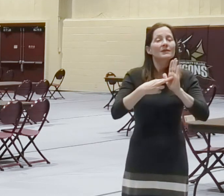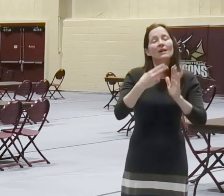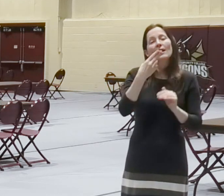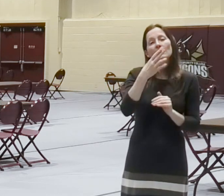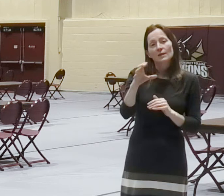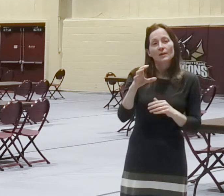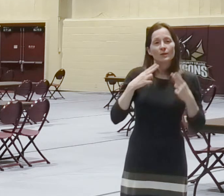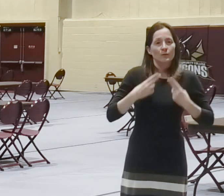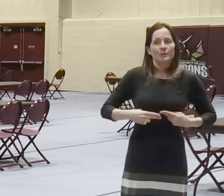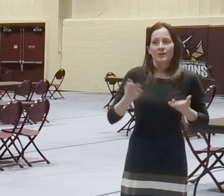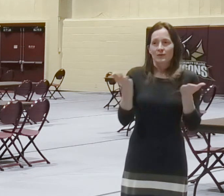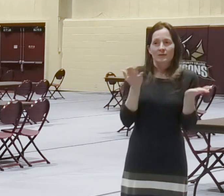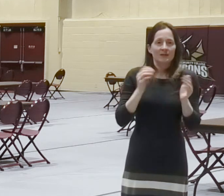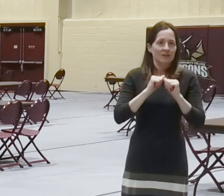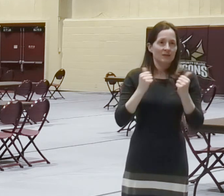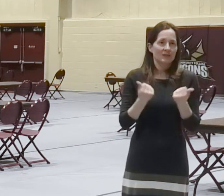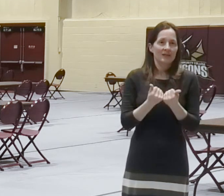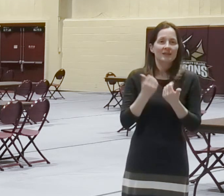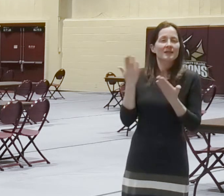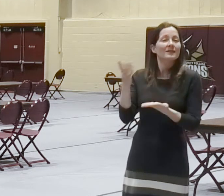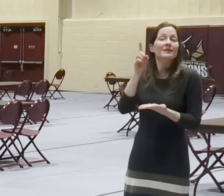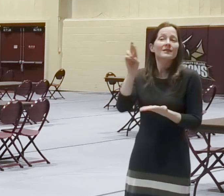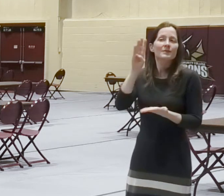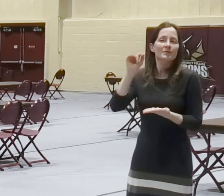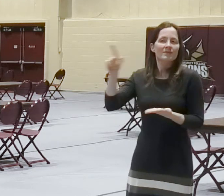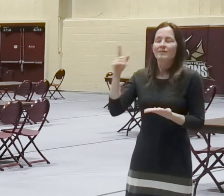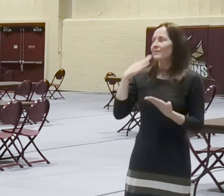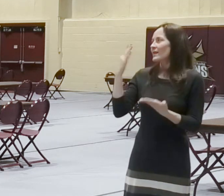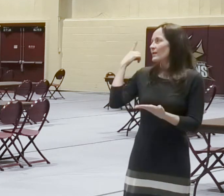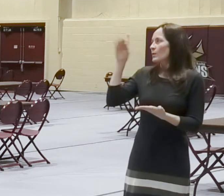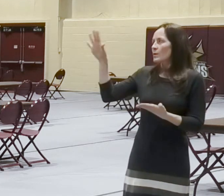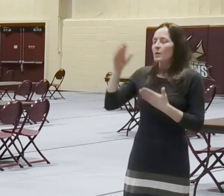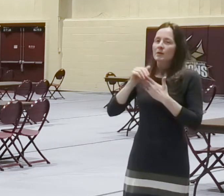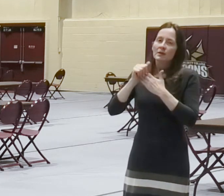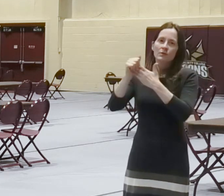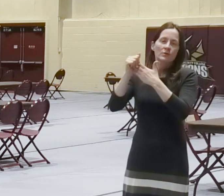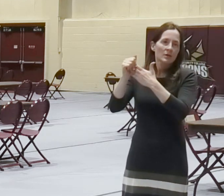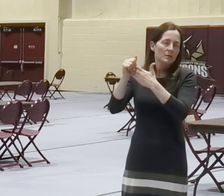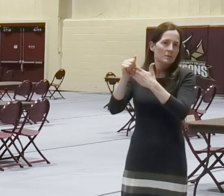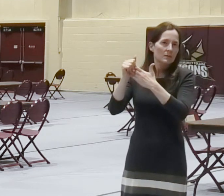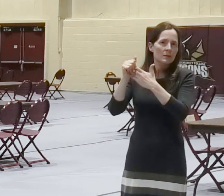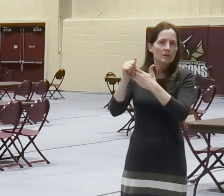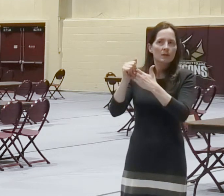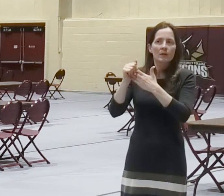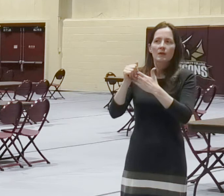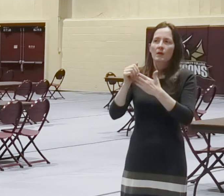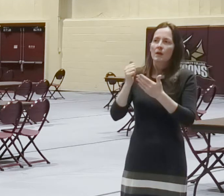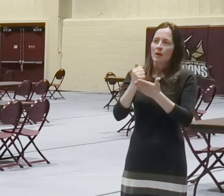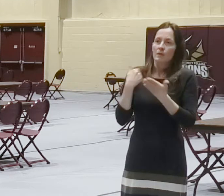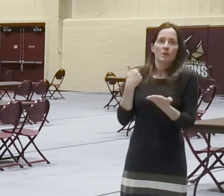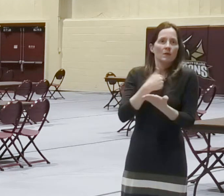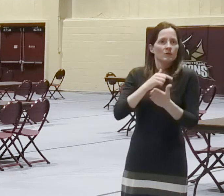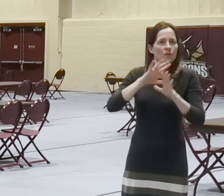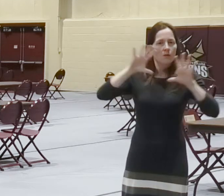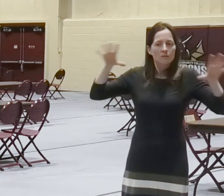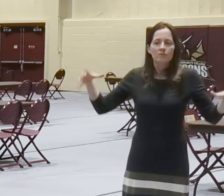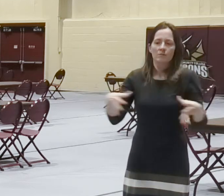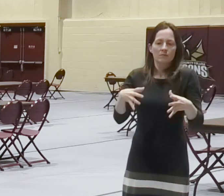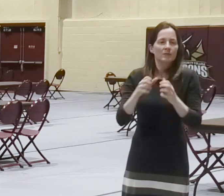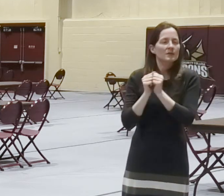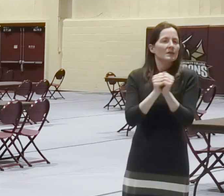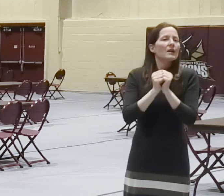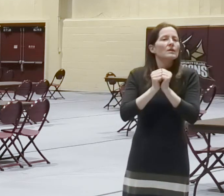Agency. Dr. Ball, thank you for your leadership in bringing us all together to fulfill this critical